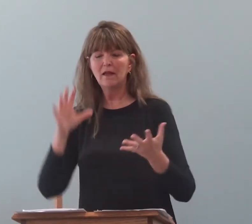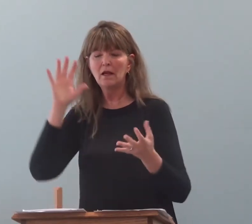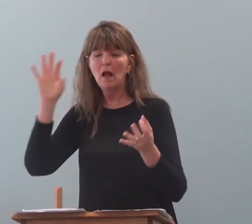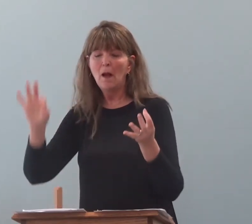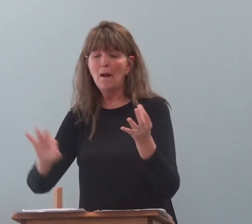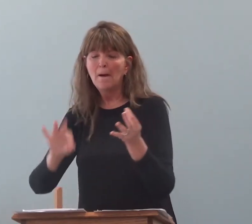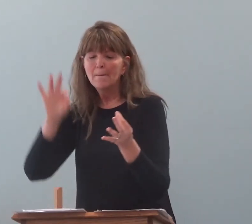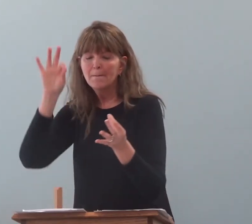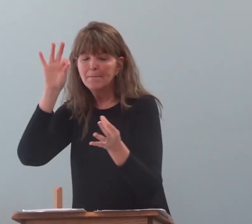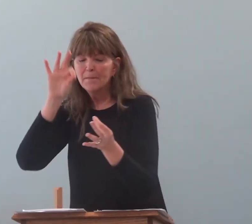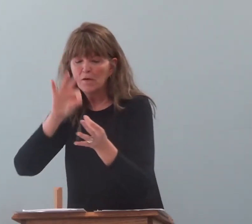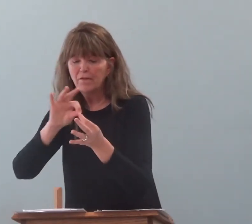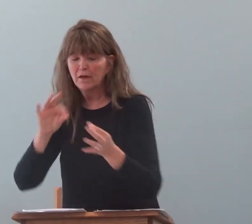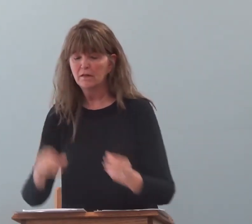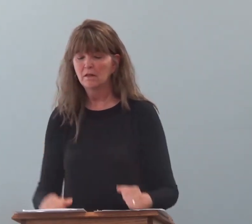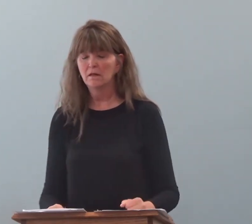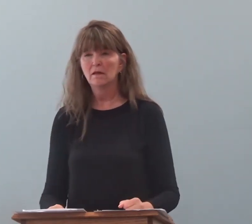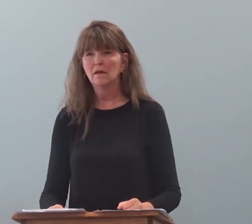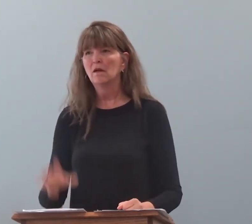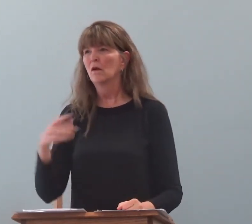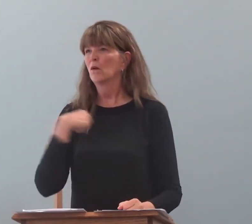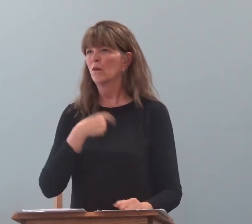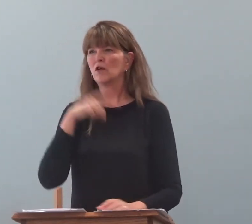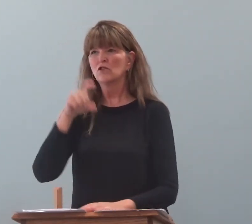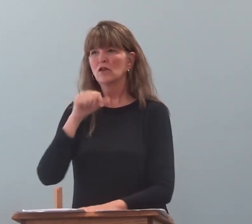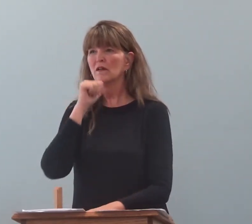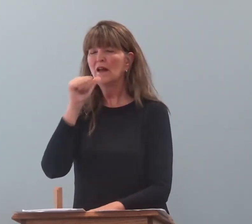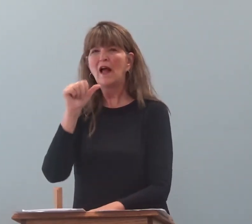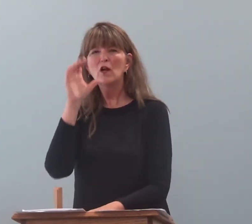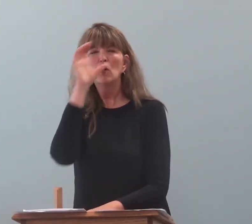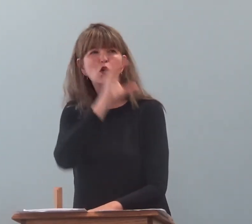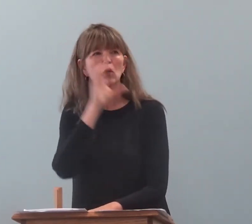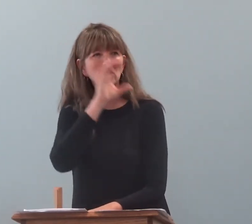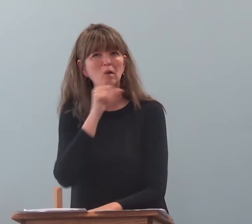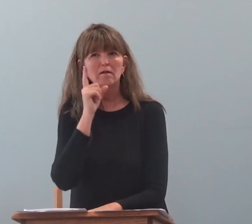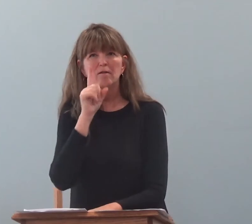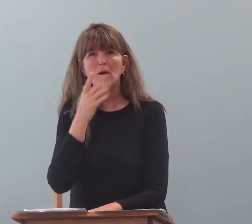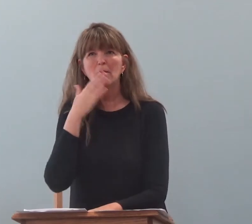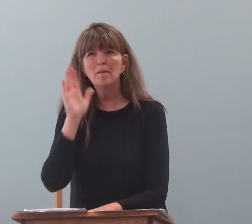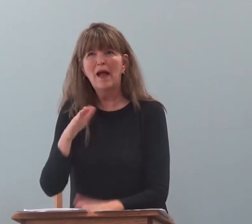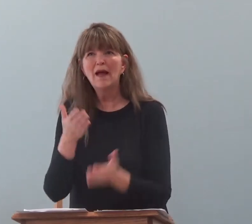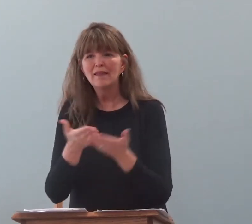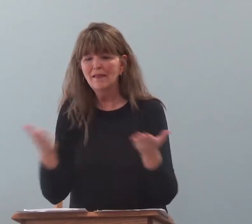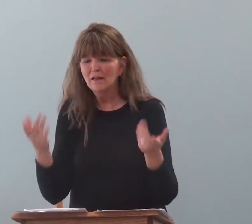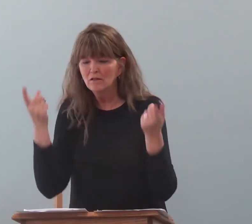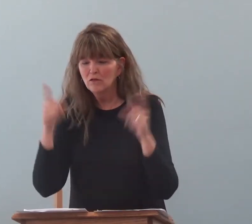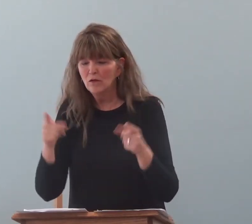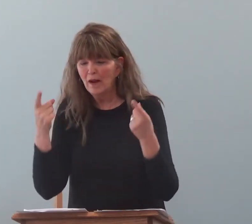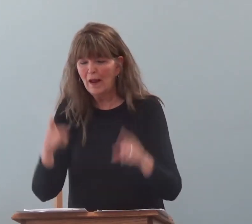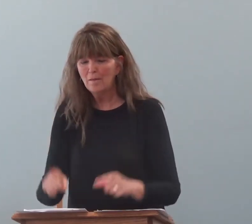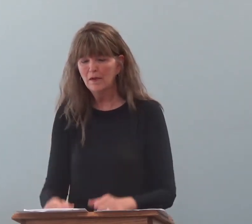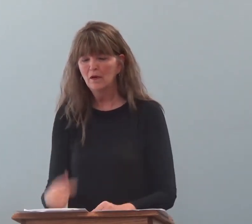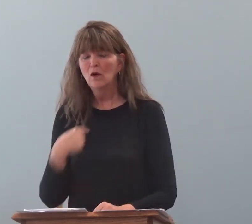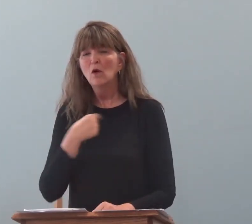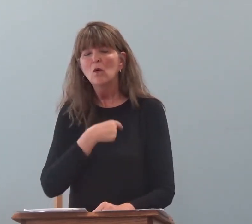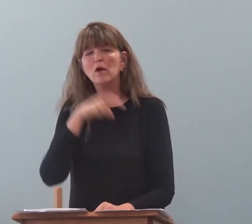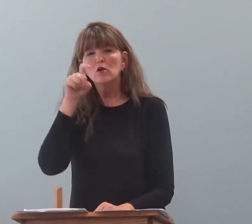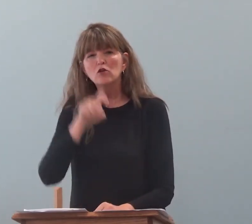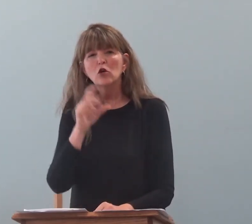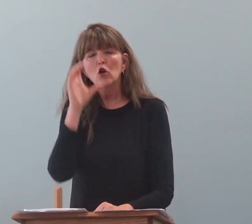entitled to have everything absolutely the way we want it. Now, that doesn't mean we should look